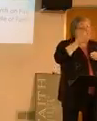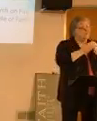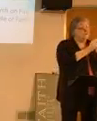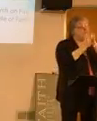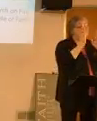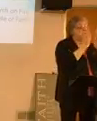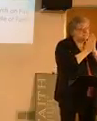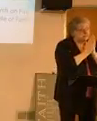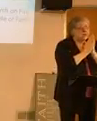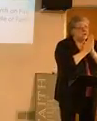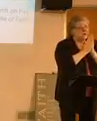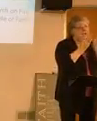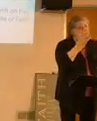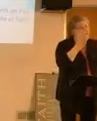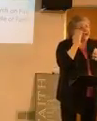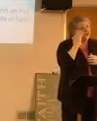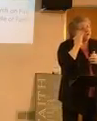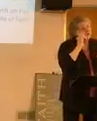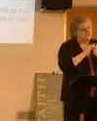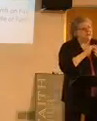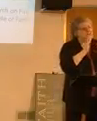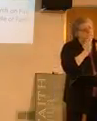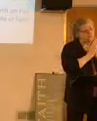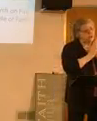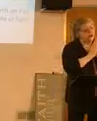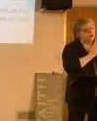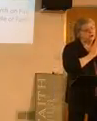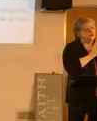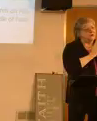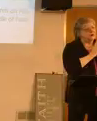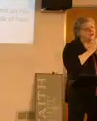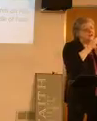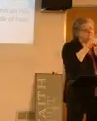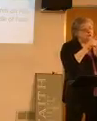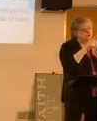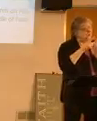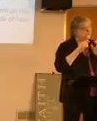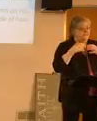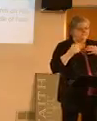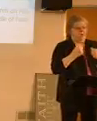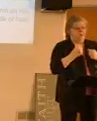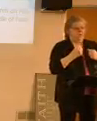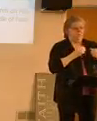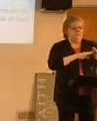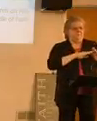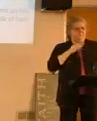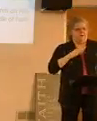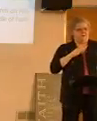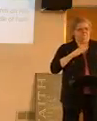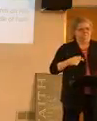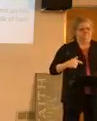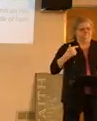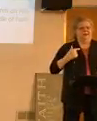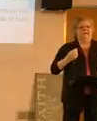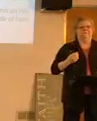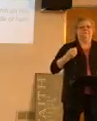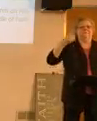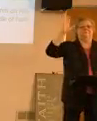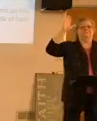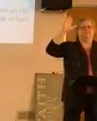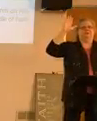prayer. And I wonder in that prayer, if you'd be so bold to open your heart and life, give